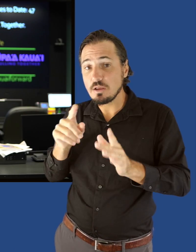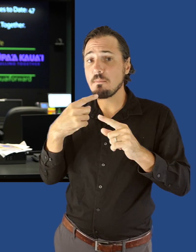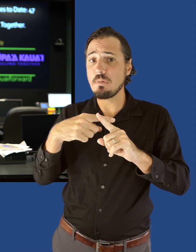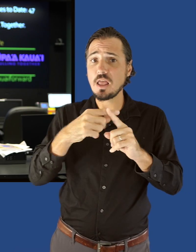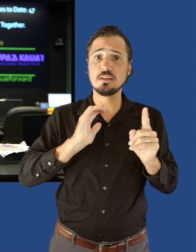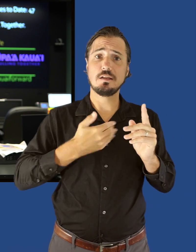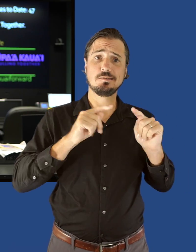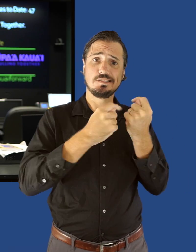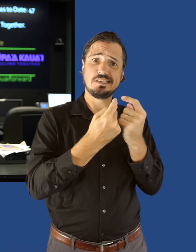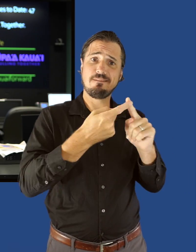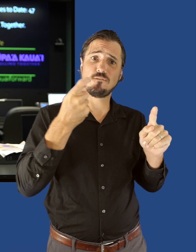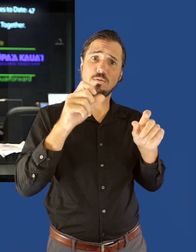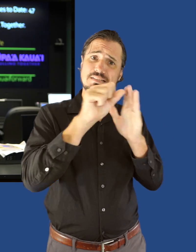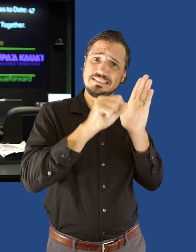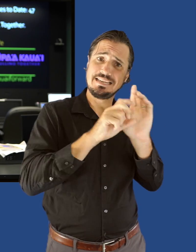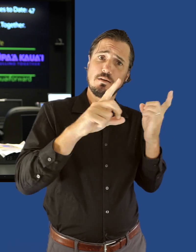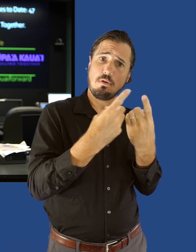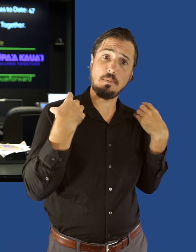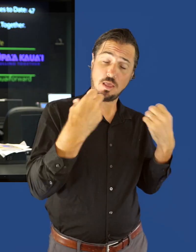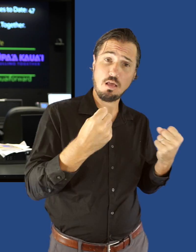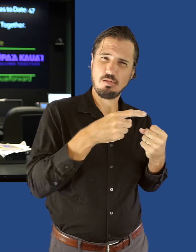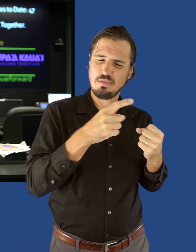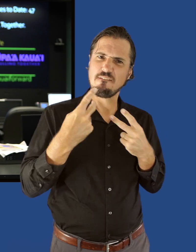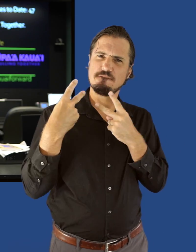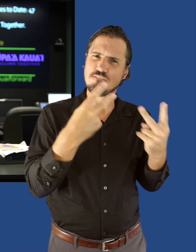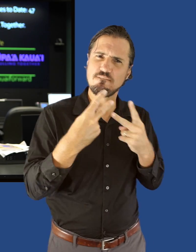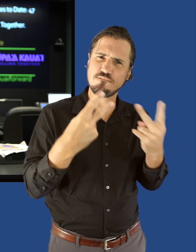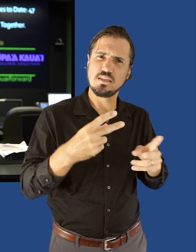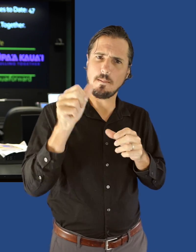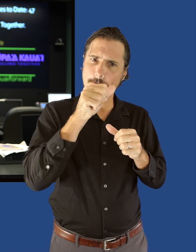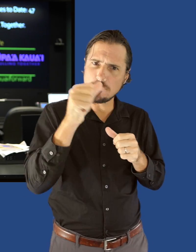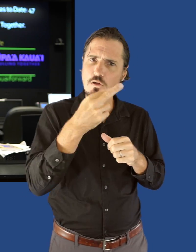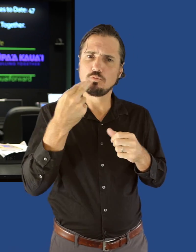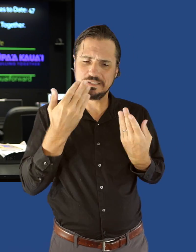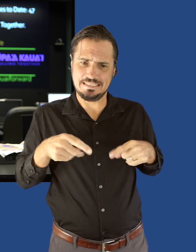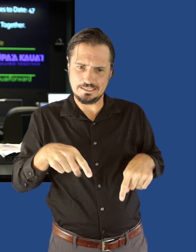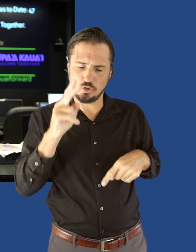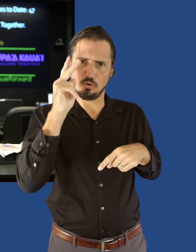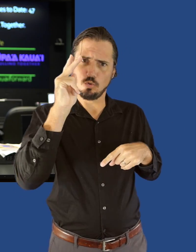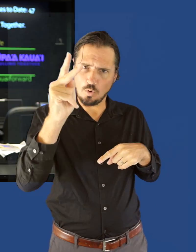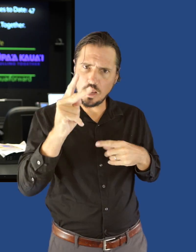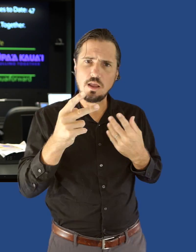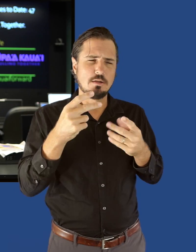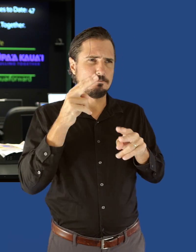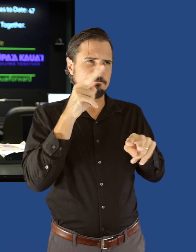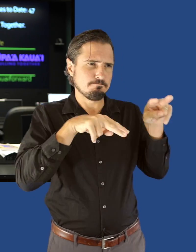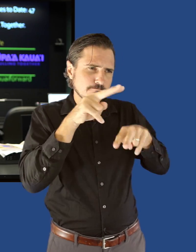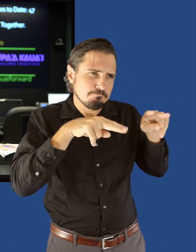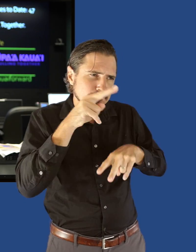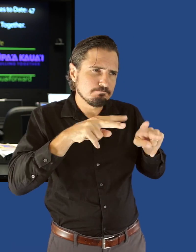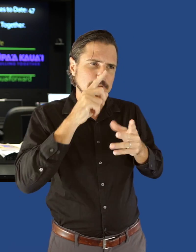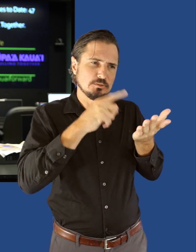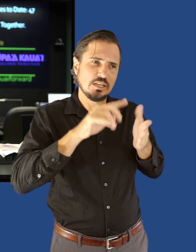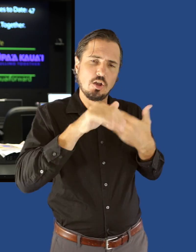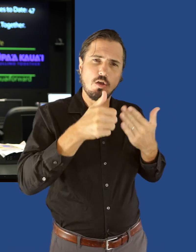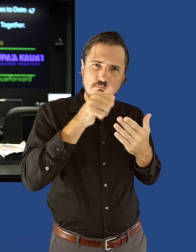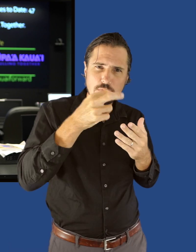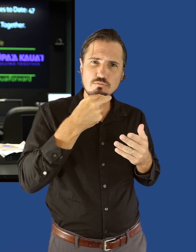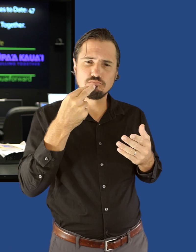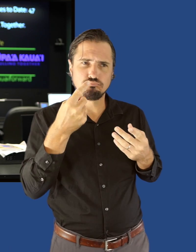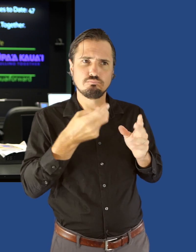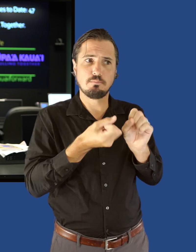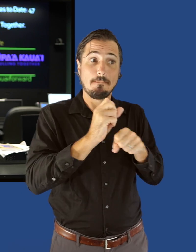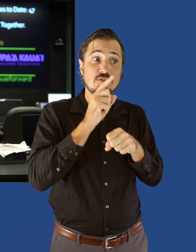the State Department of Health who have been visiting our bars and restaurants on Kauai to ensure compliance with the safety protocols.